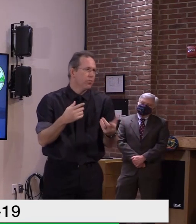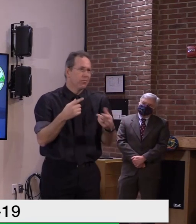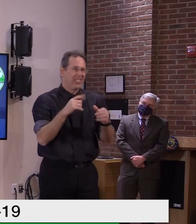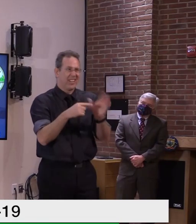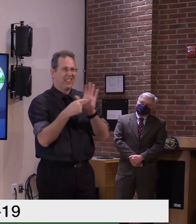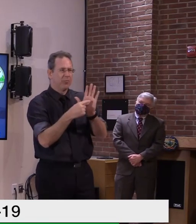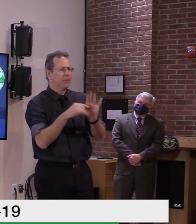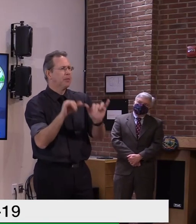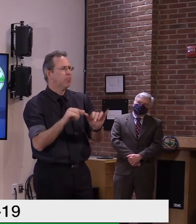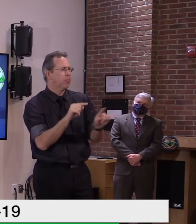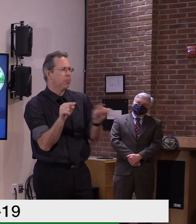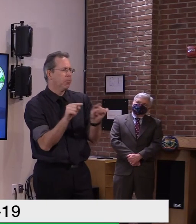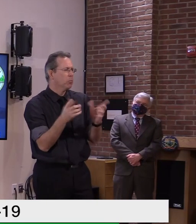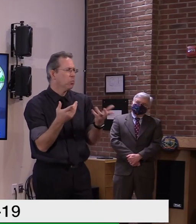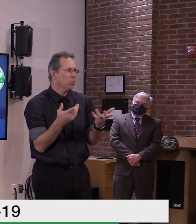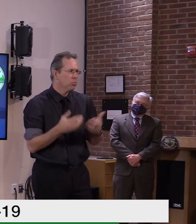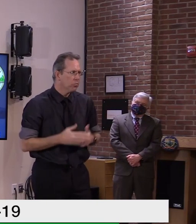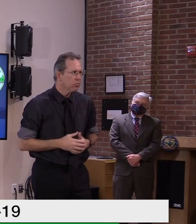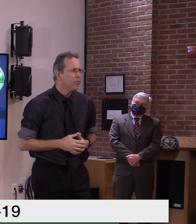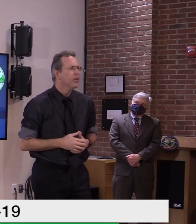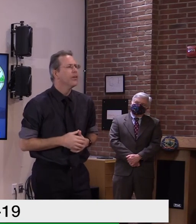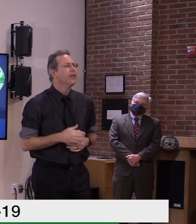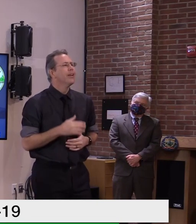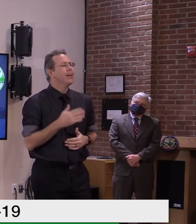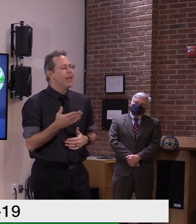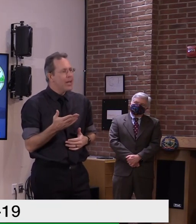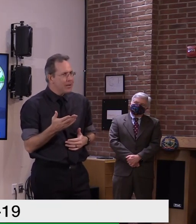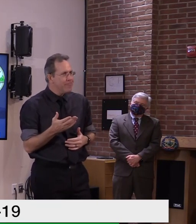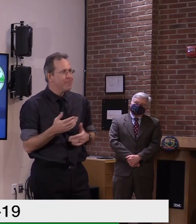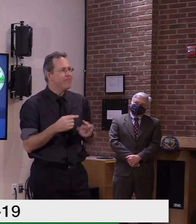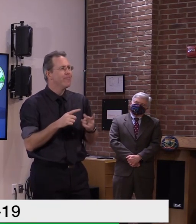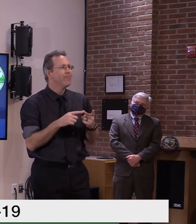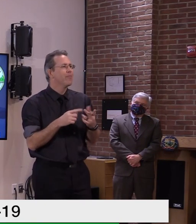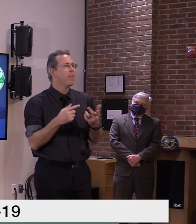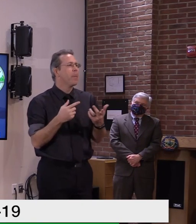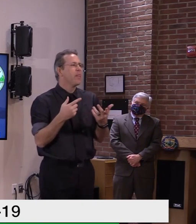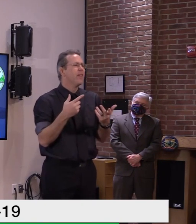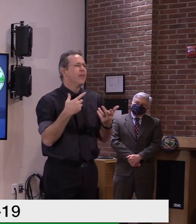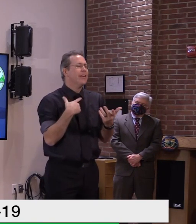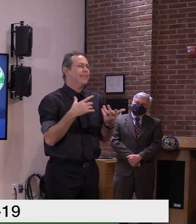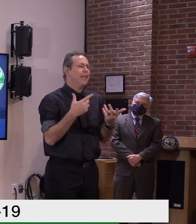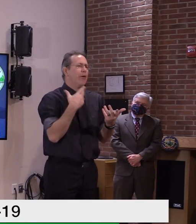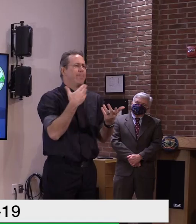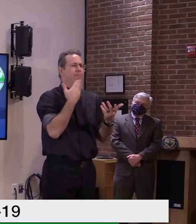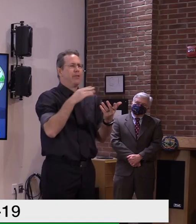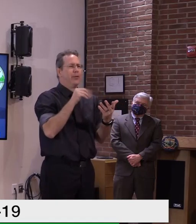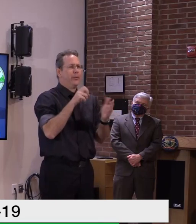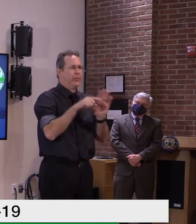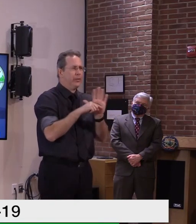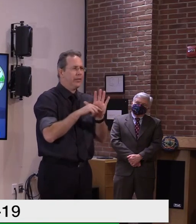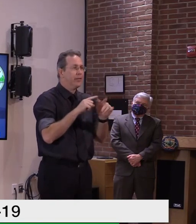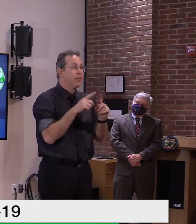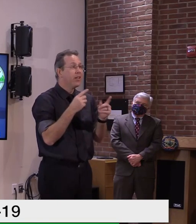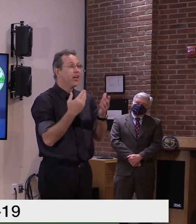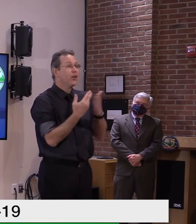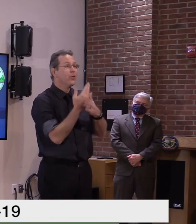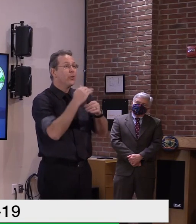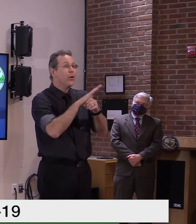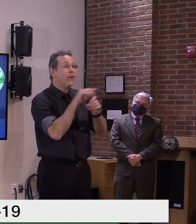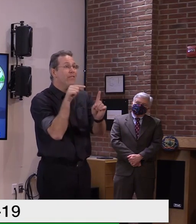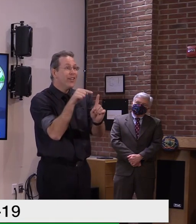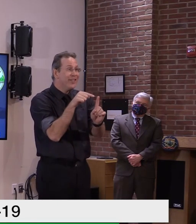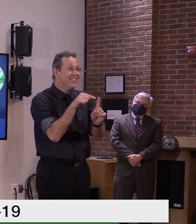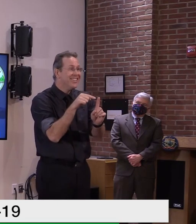If I could say the bad news would be, number one, that because it's more transmissible, it